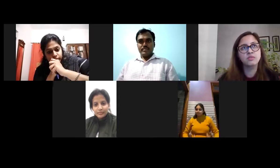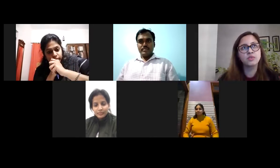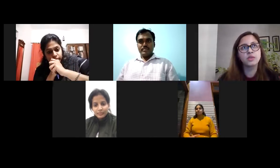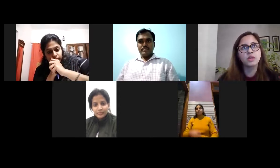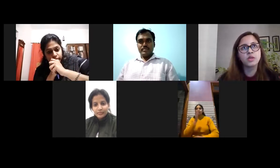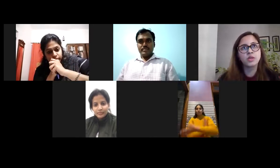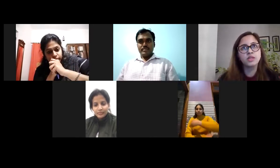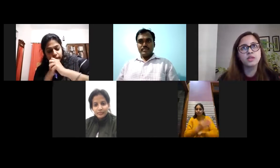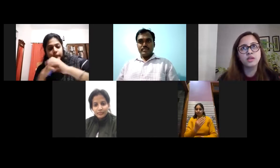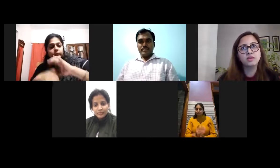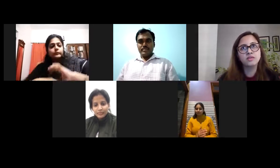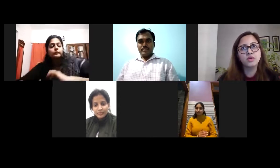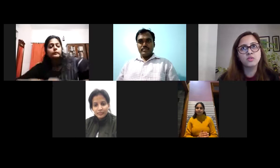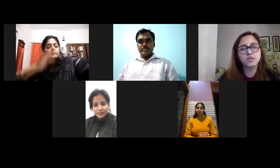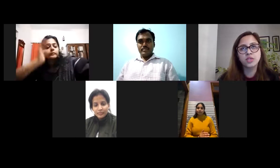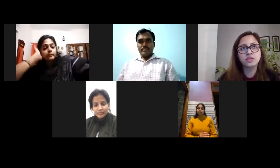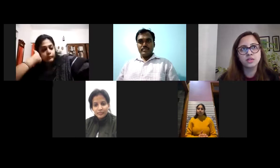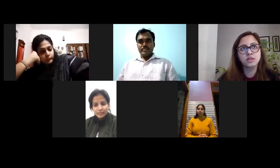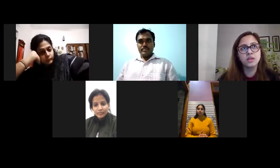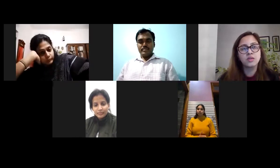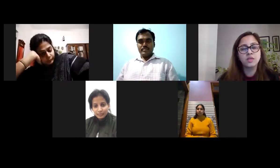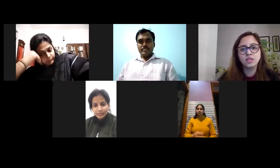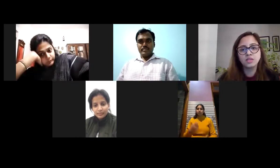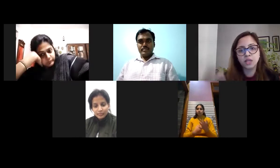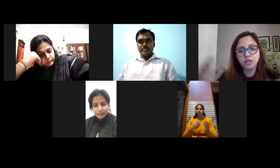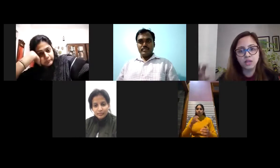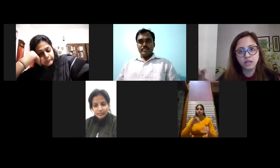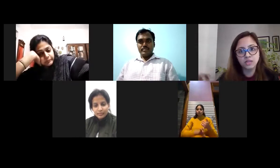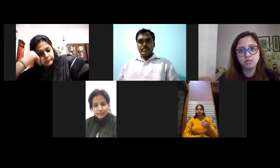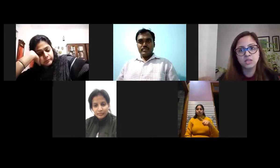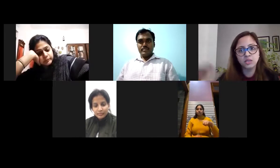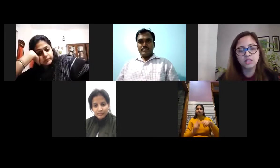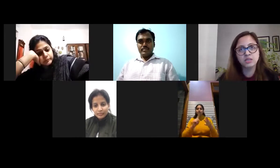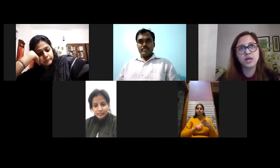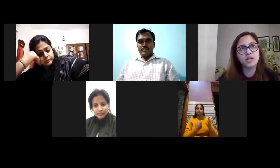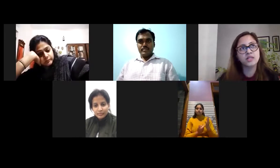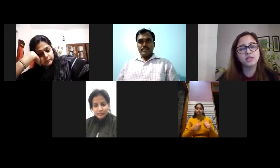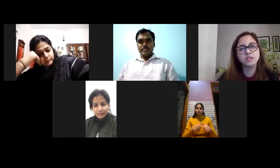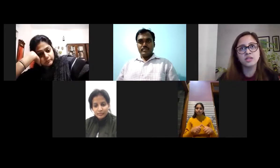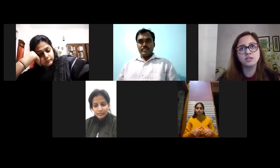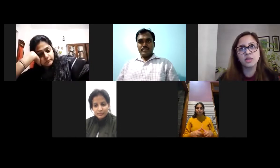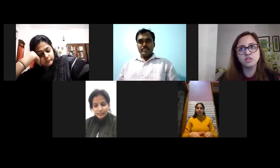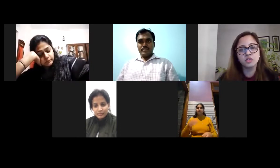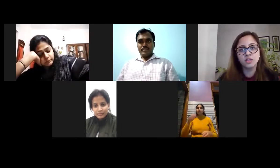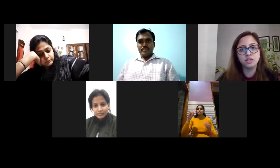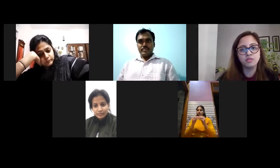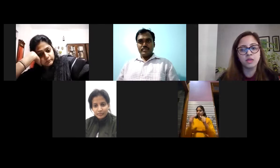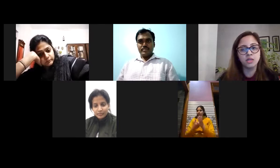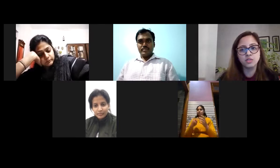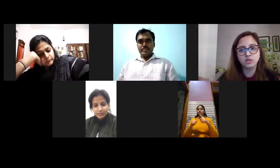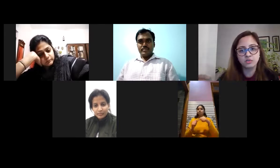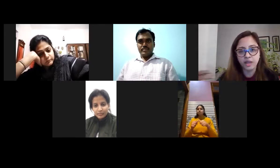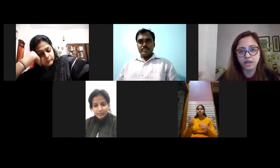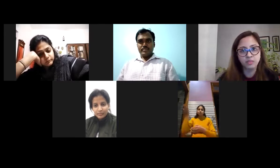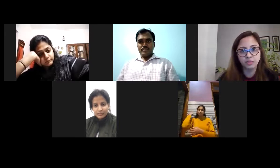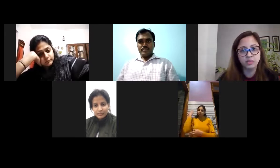but then if you look at the narrative of Rochester, when he's recollecting Bertha's past and he mentions that the family